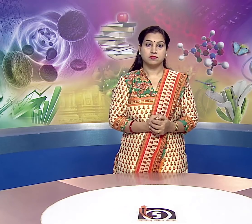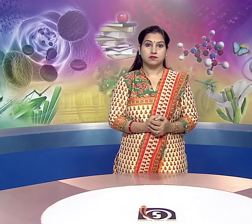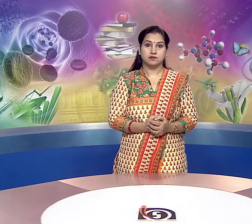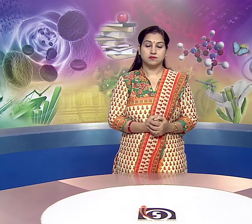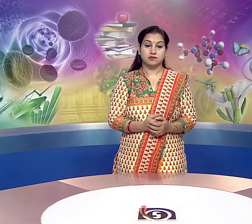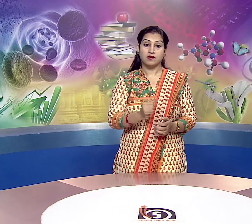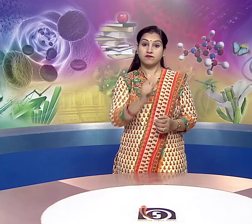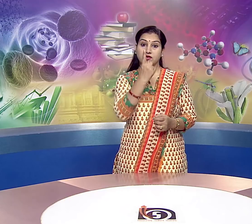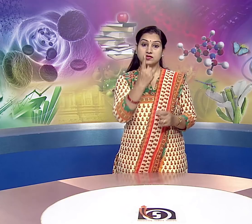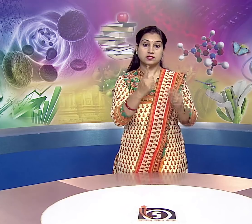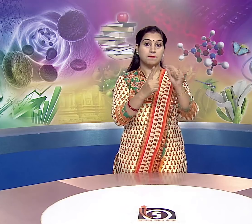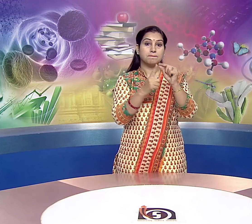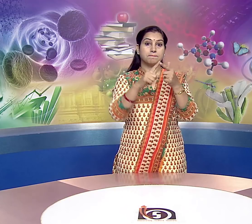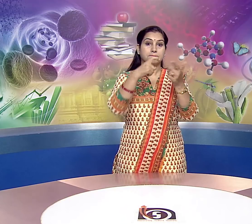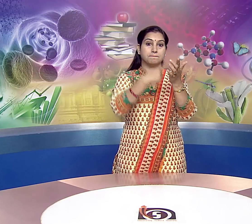in first person.